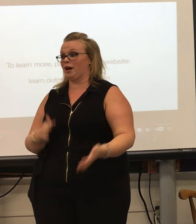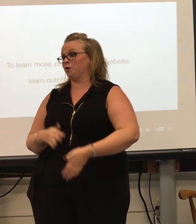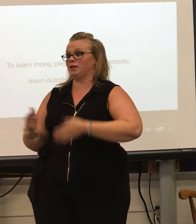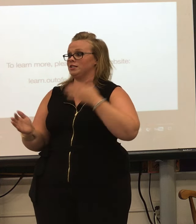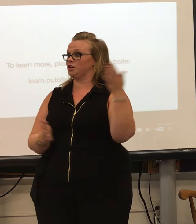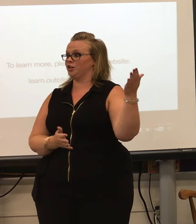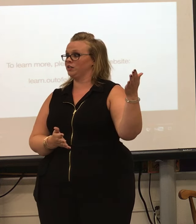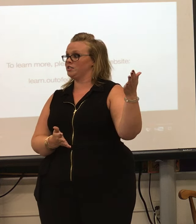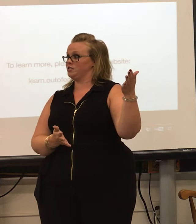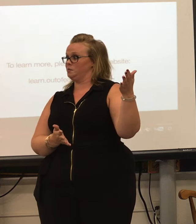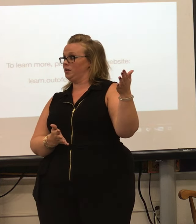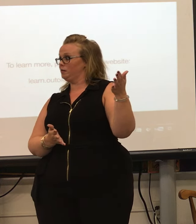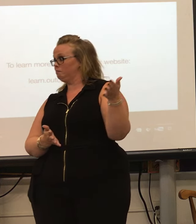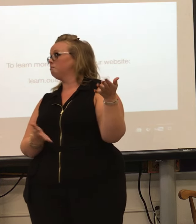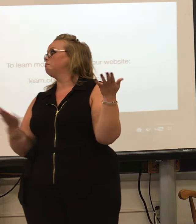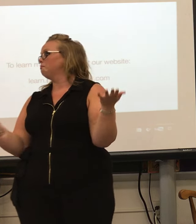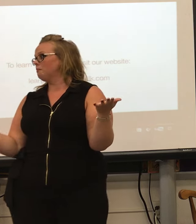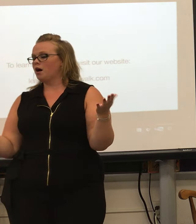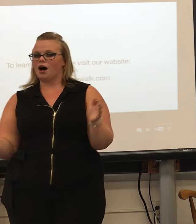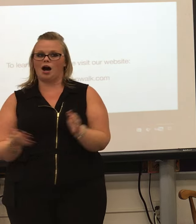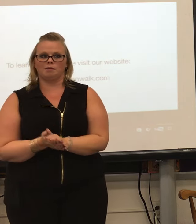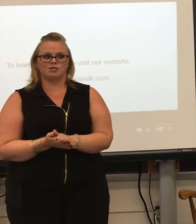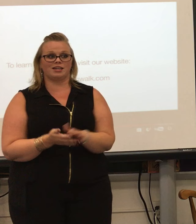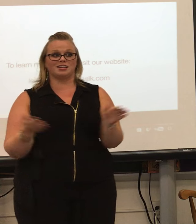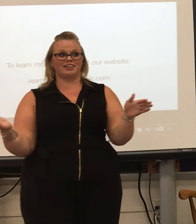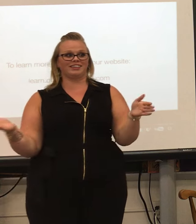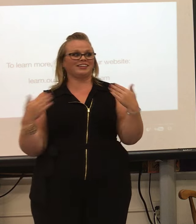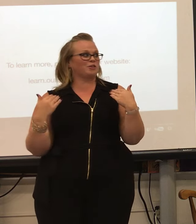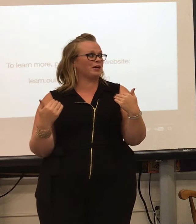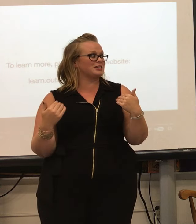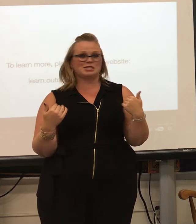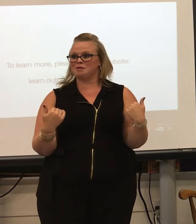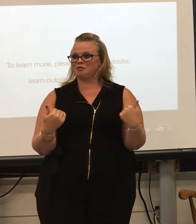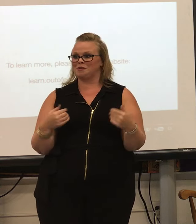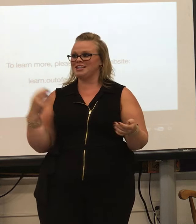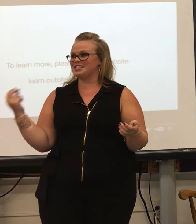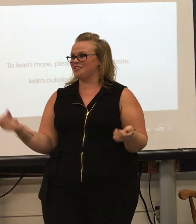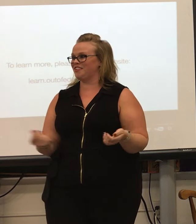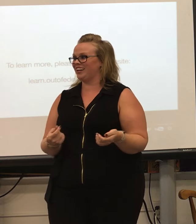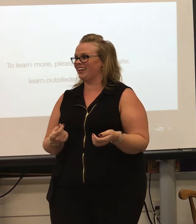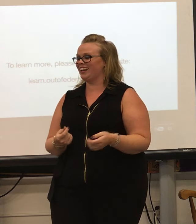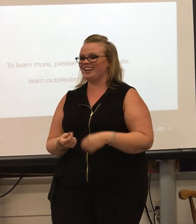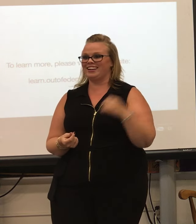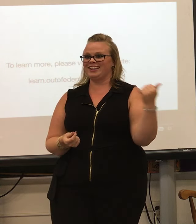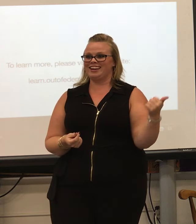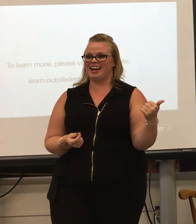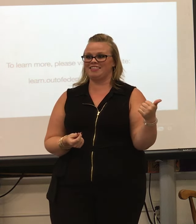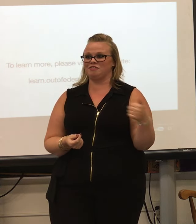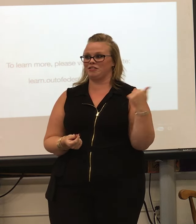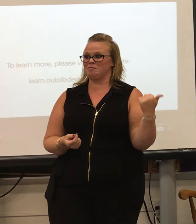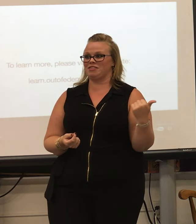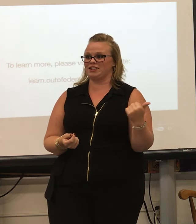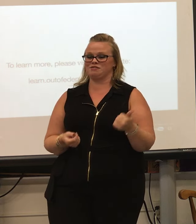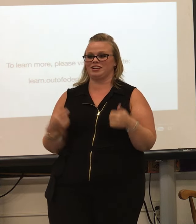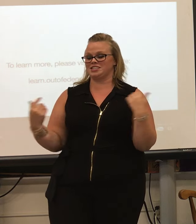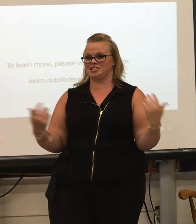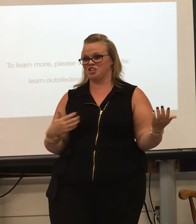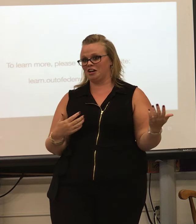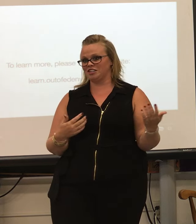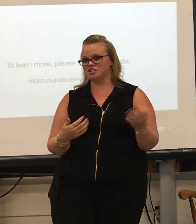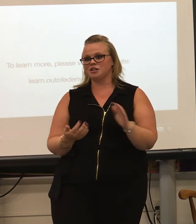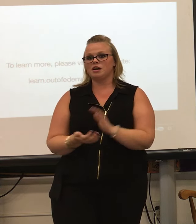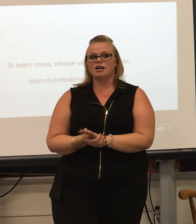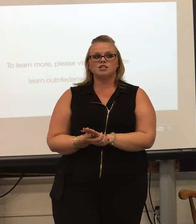fits in your pattern but isn't on your list this week. So that's a quick assessment for me to see if they're getting it, and then for them they think it's fun